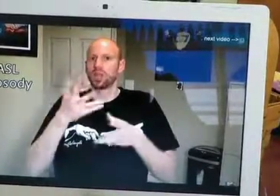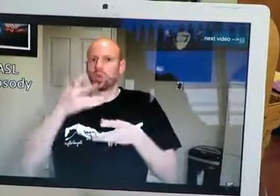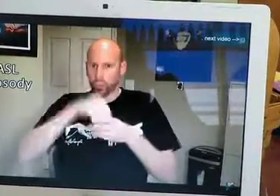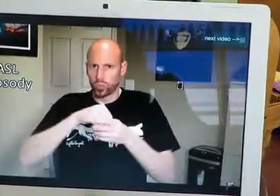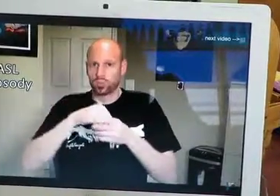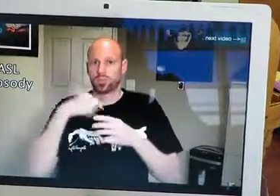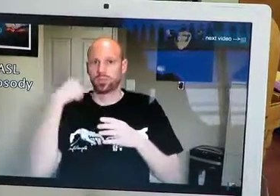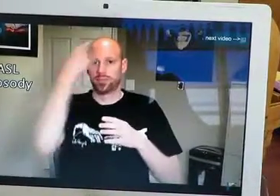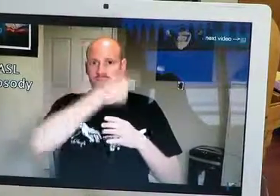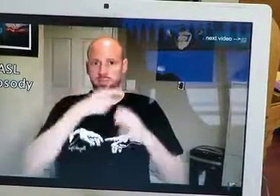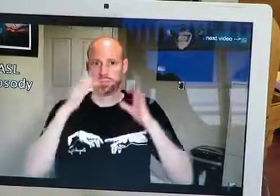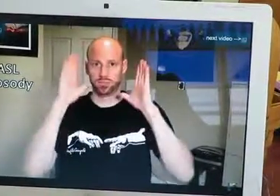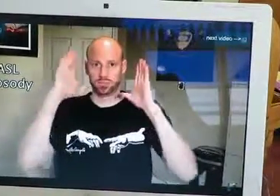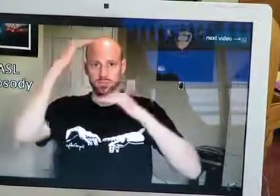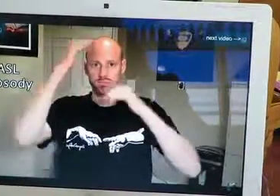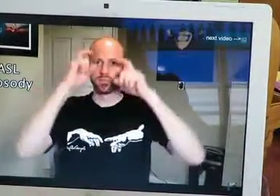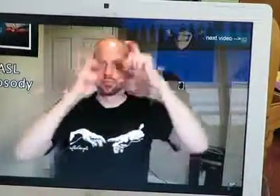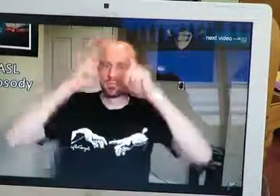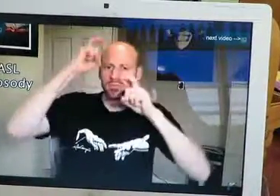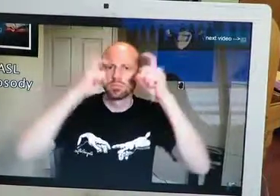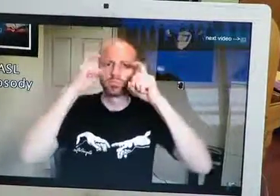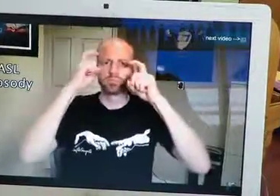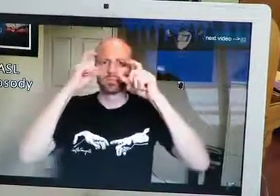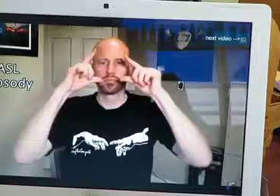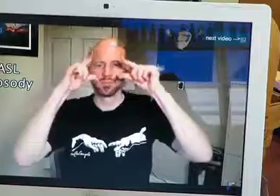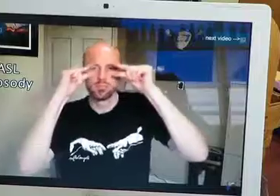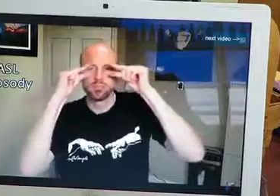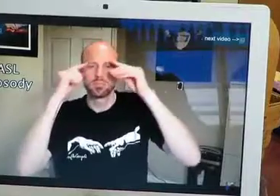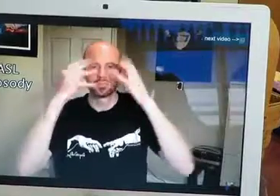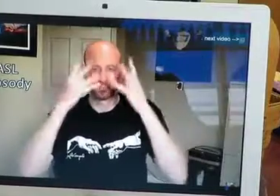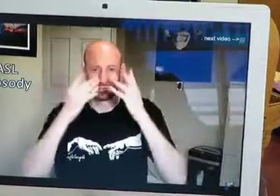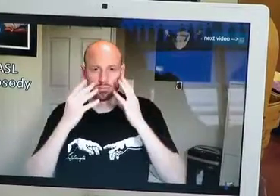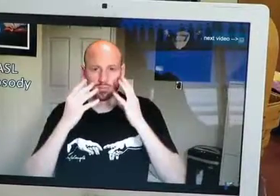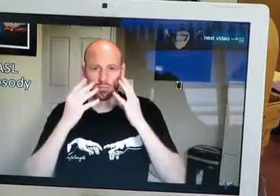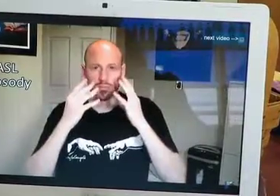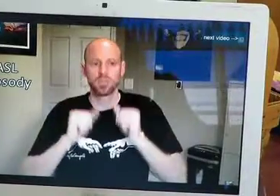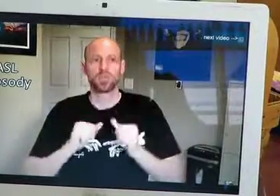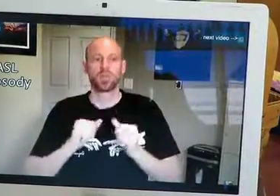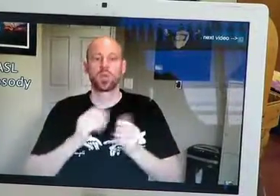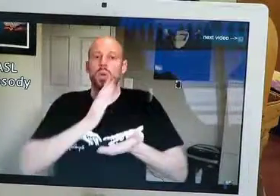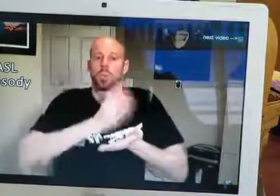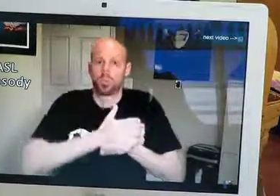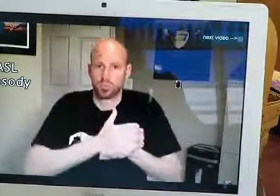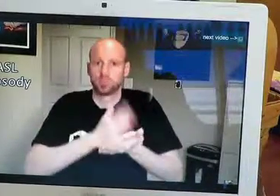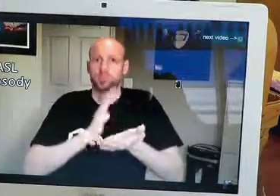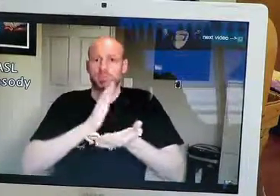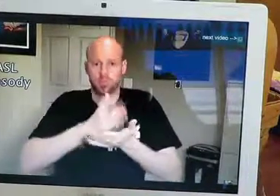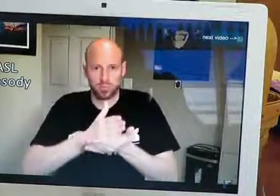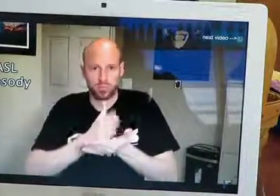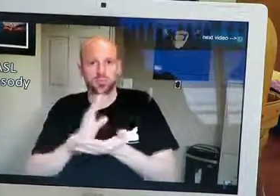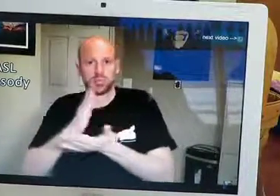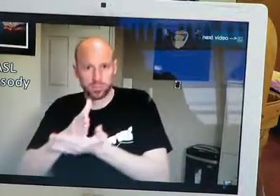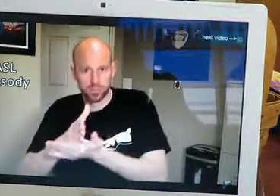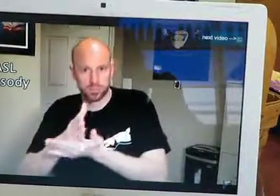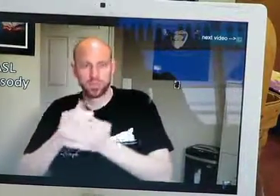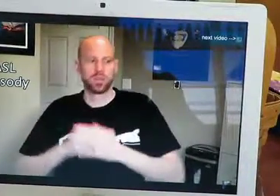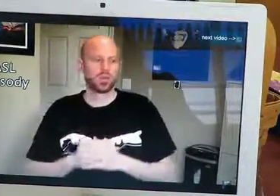this prosody within your facial expressions, when you squinting your eyes, your facial, and they'll do it